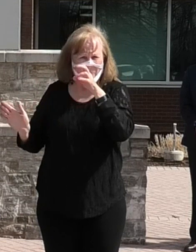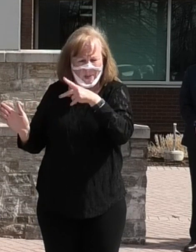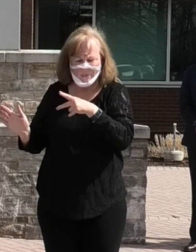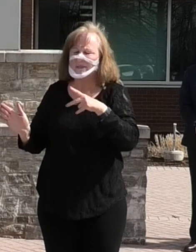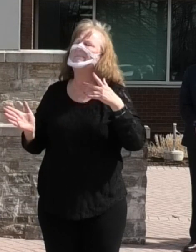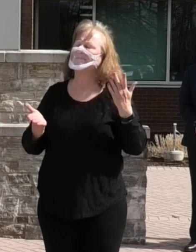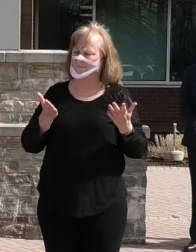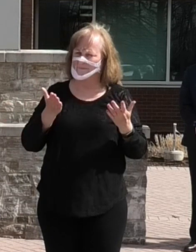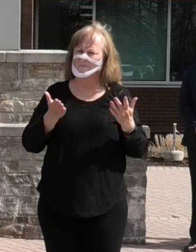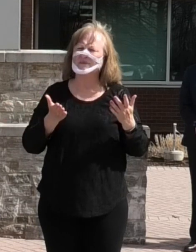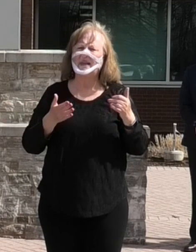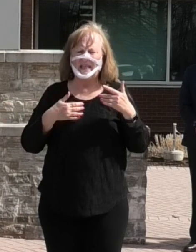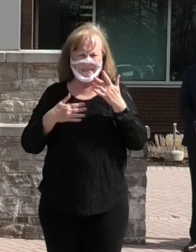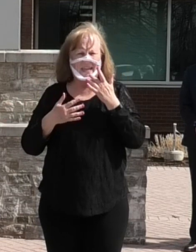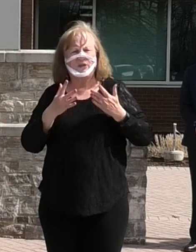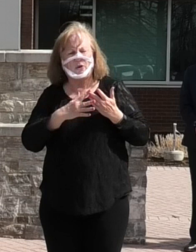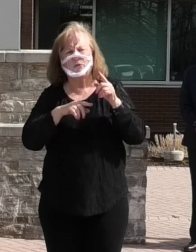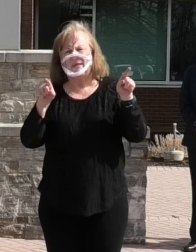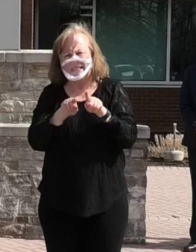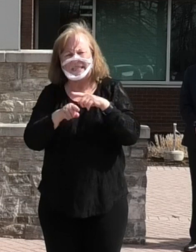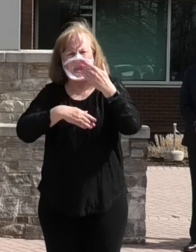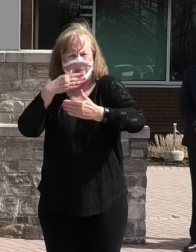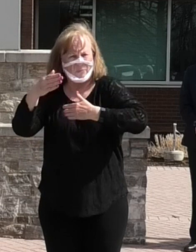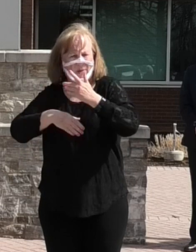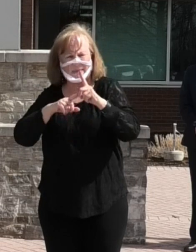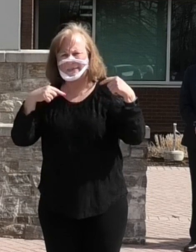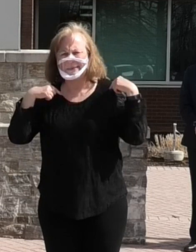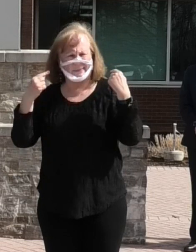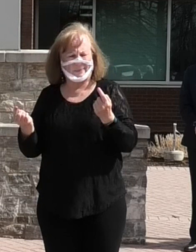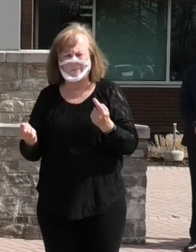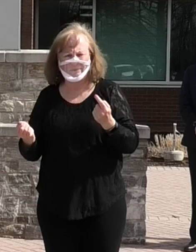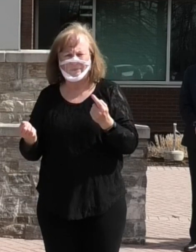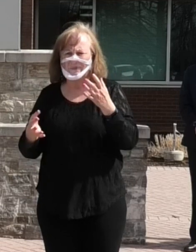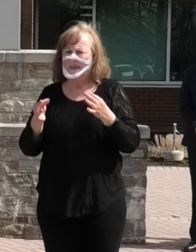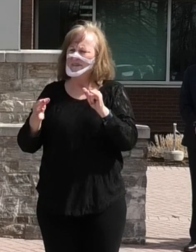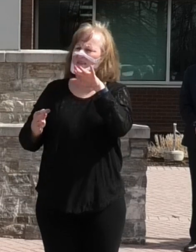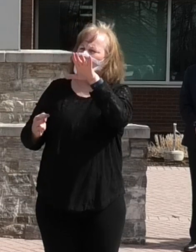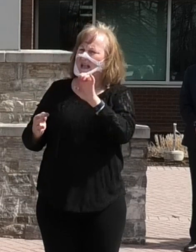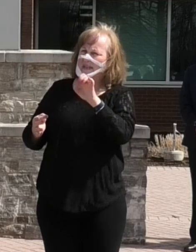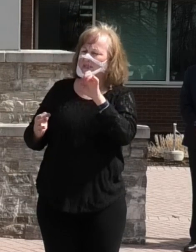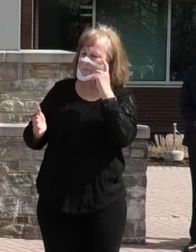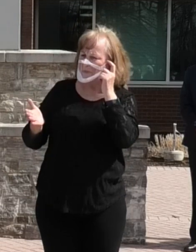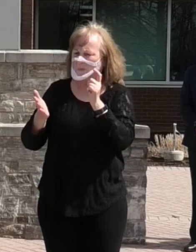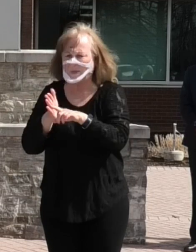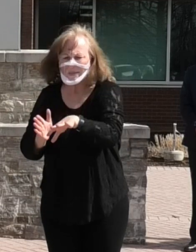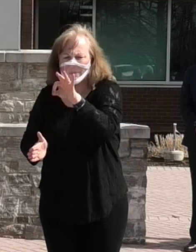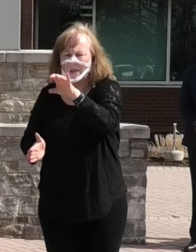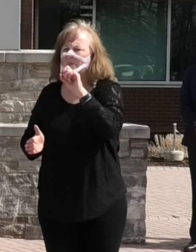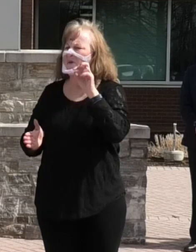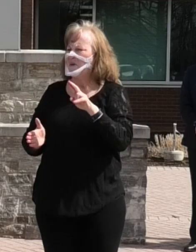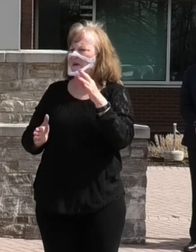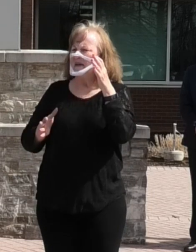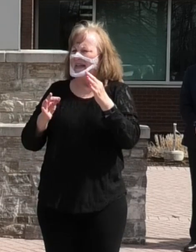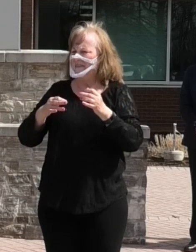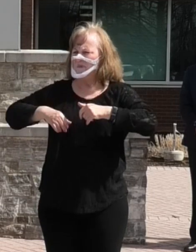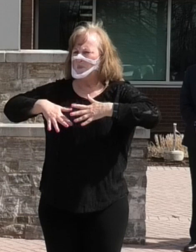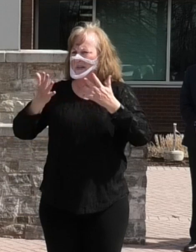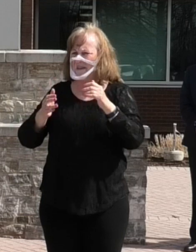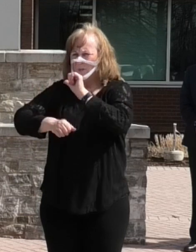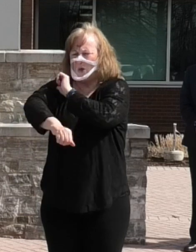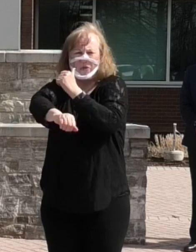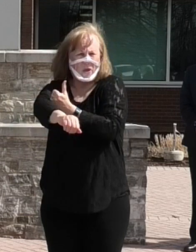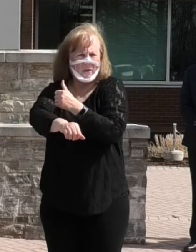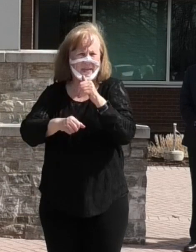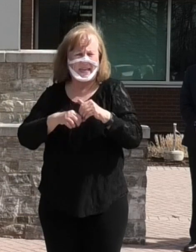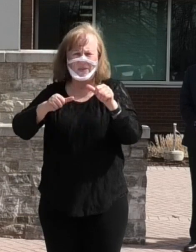They would likely go through the same process that they've been going through if ICE were to pick them up, or if whatever authority